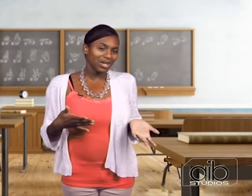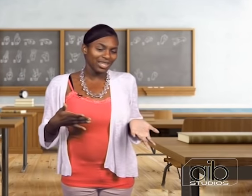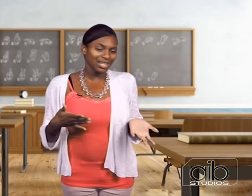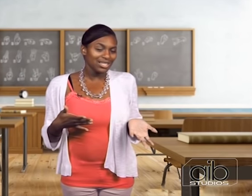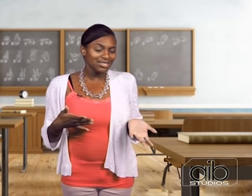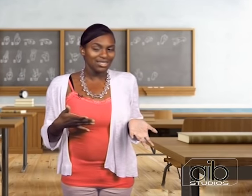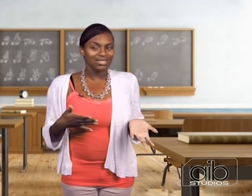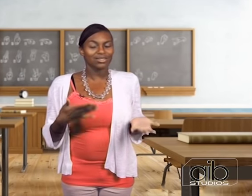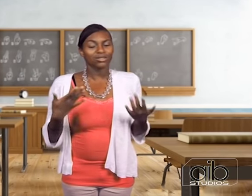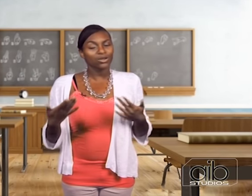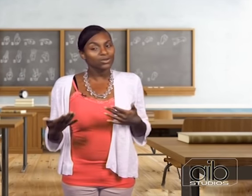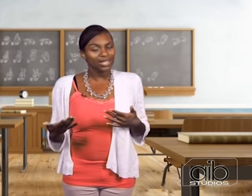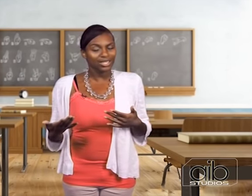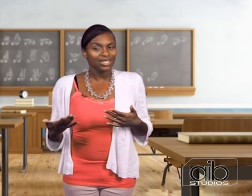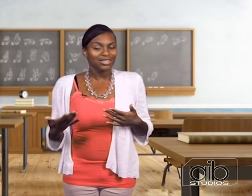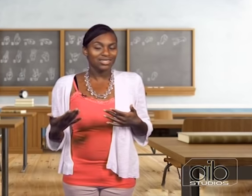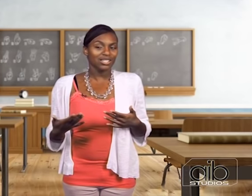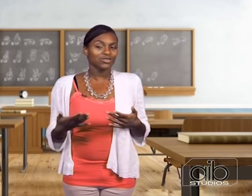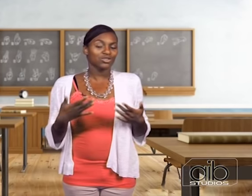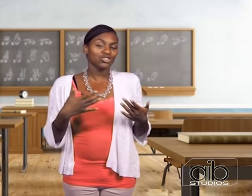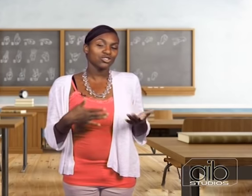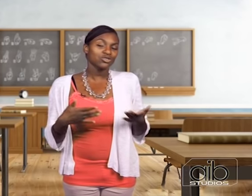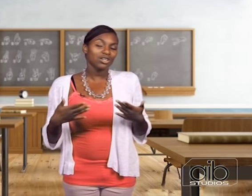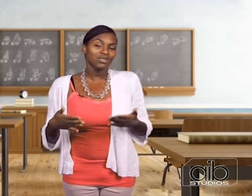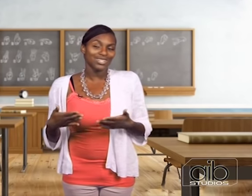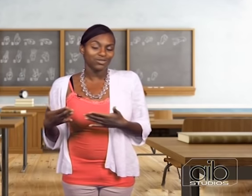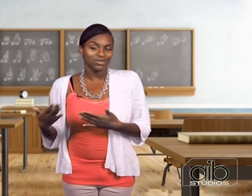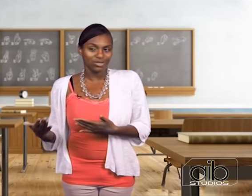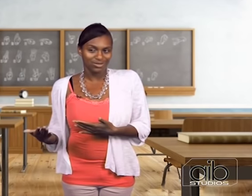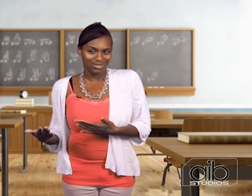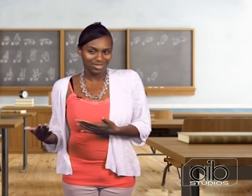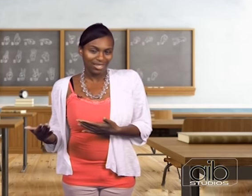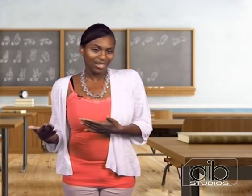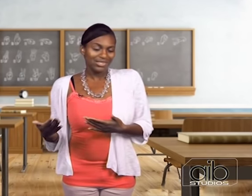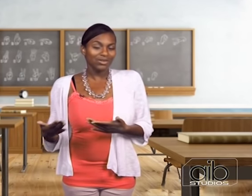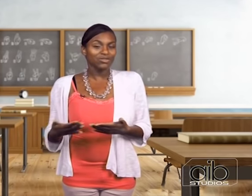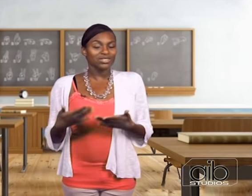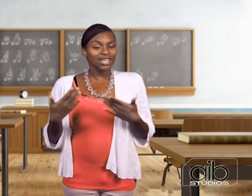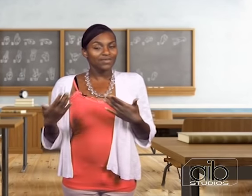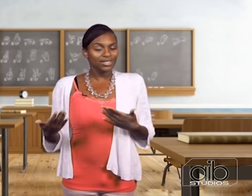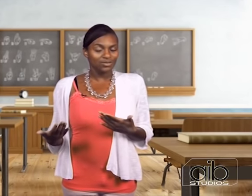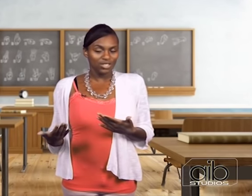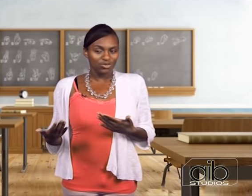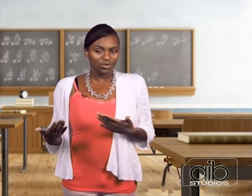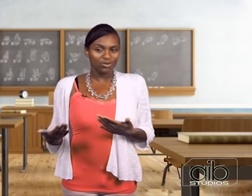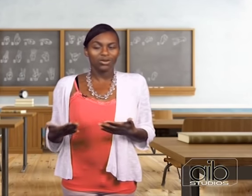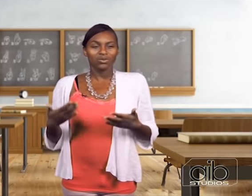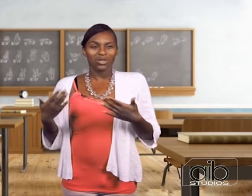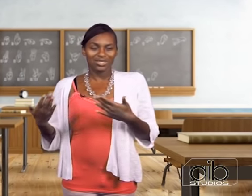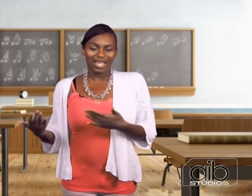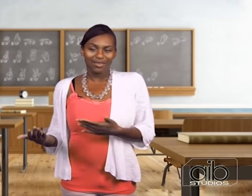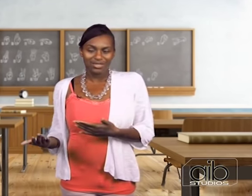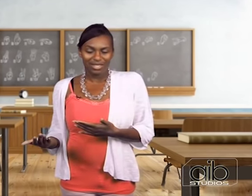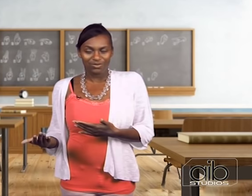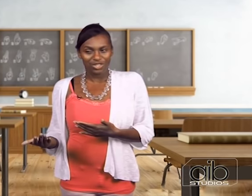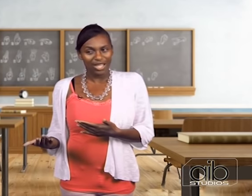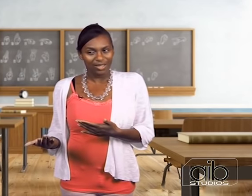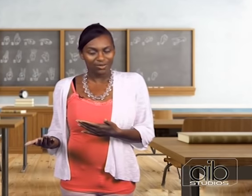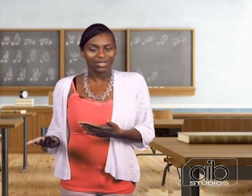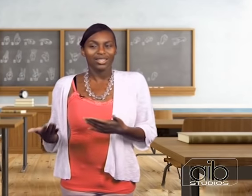that is a coda stands for Children of Deaf Adults. So if a deaf individual was to have a deaf child,